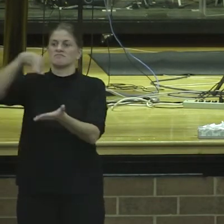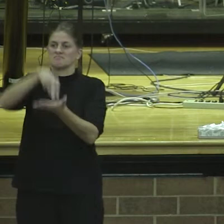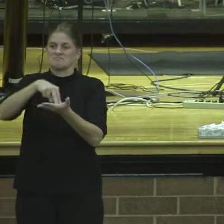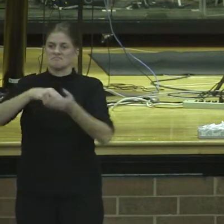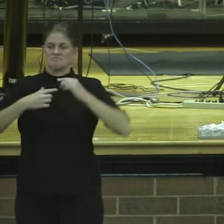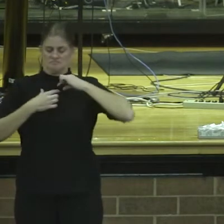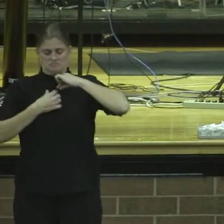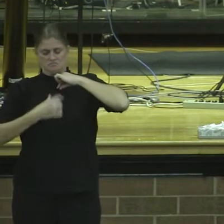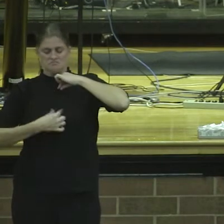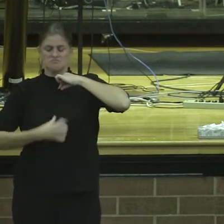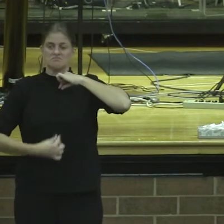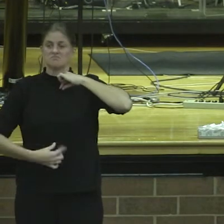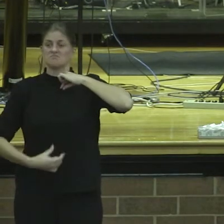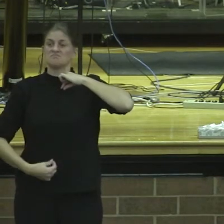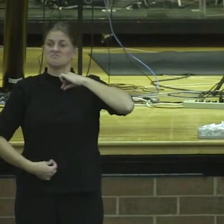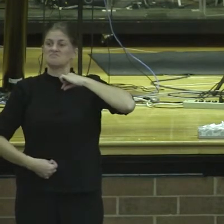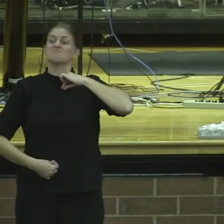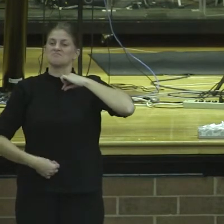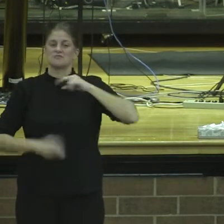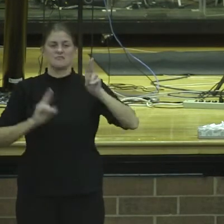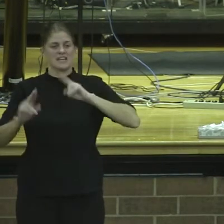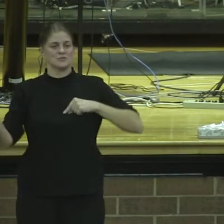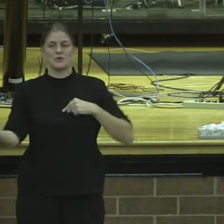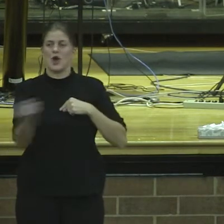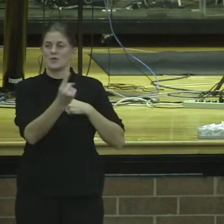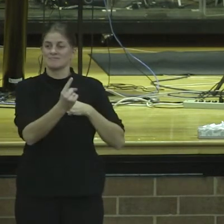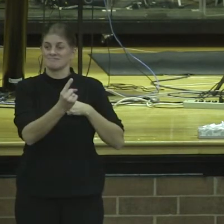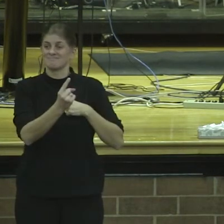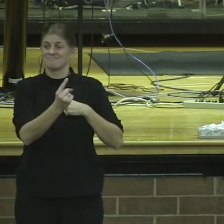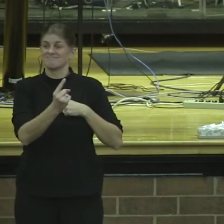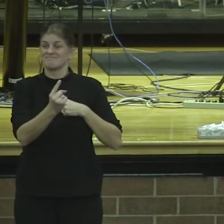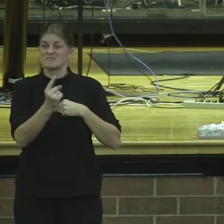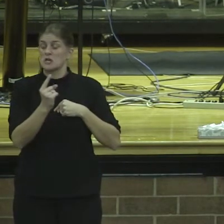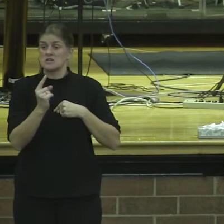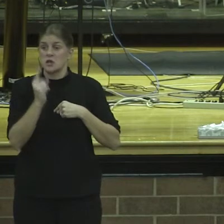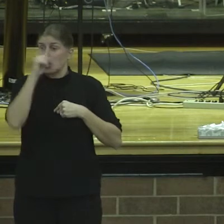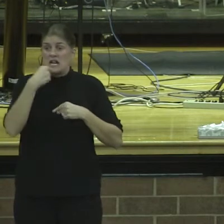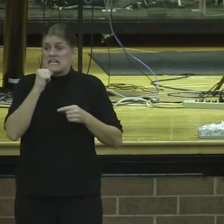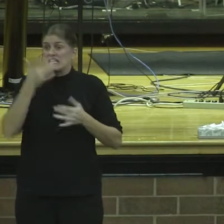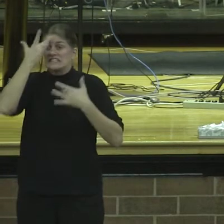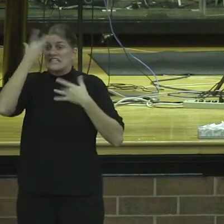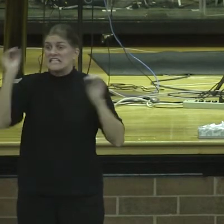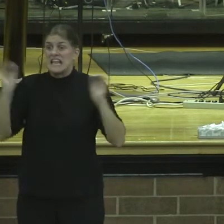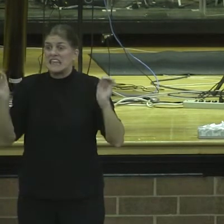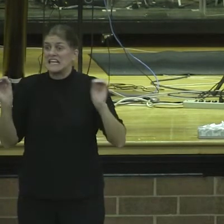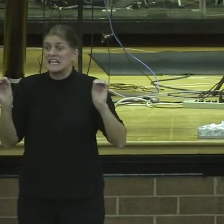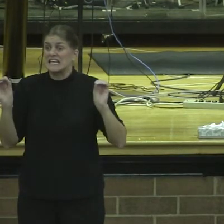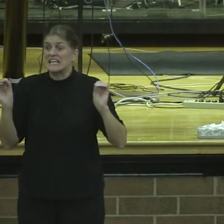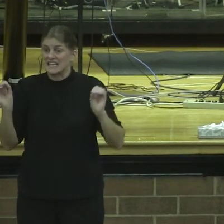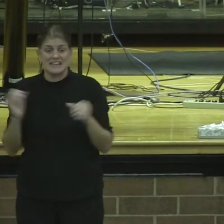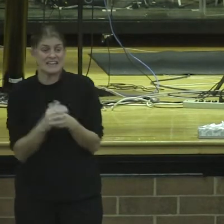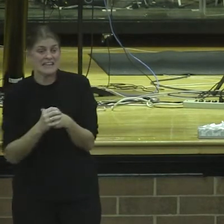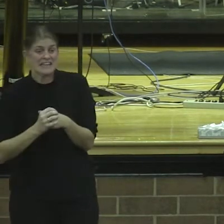his t-shirt or dress shirt, with color on, looked like he hadn't even been sick, hadn't even had any problems. The only reason you could tell he was sick is